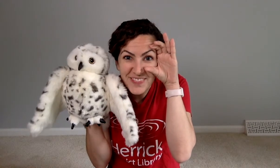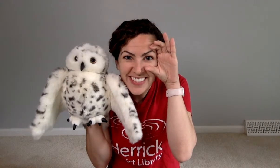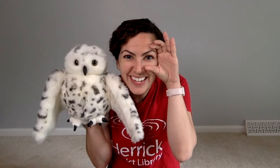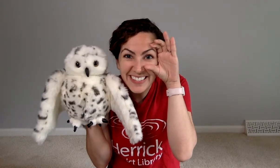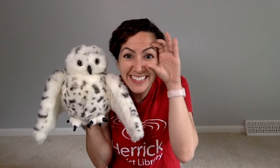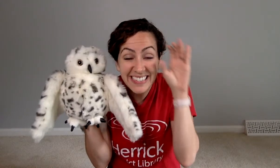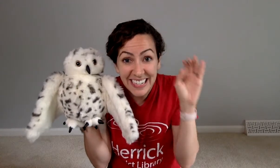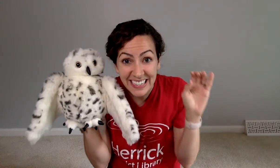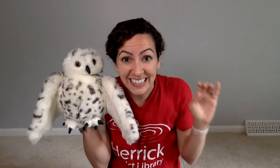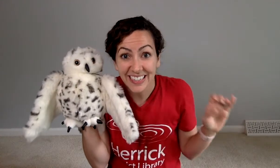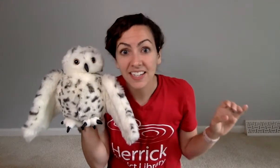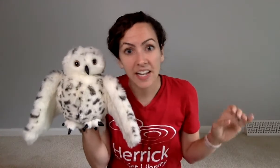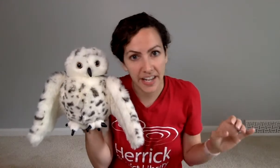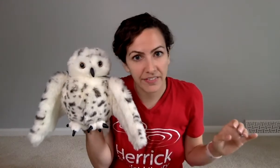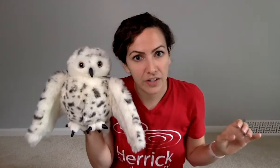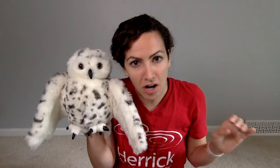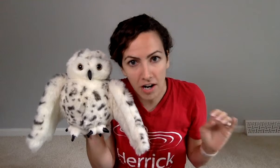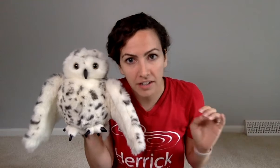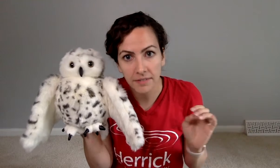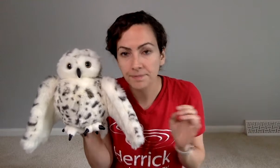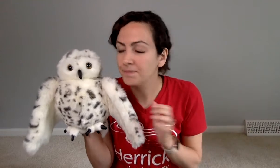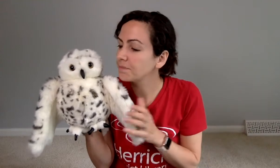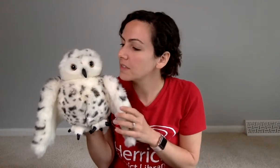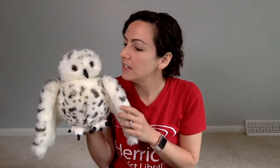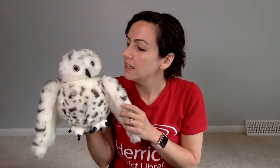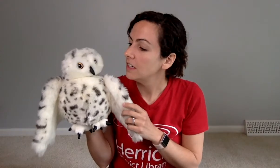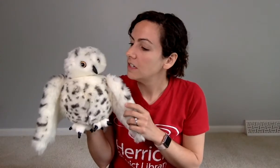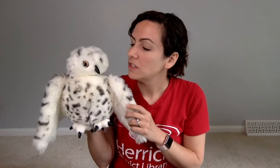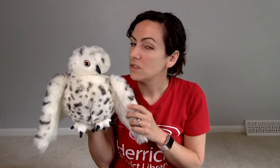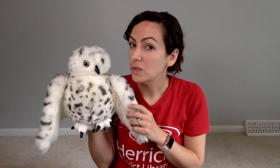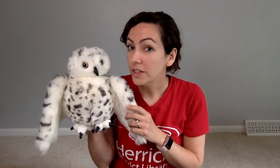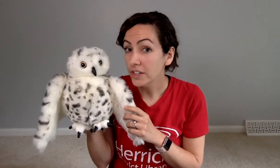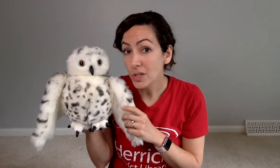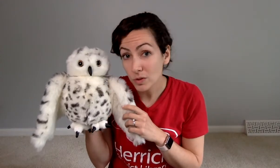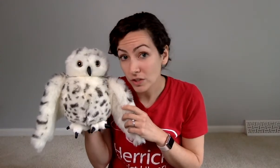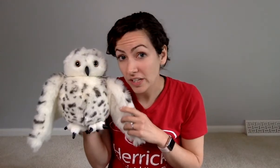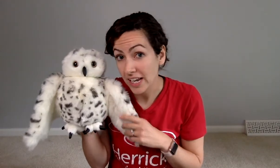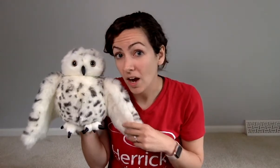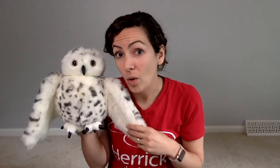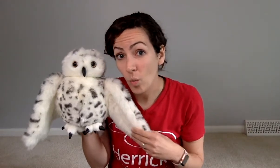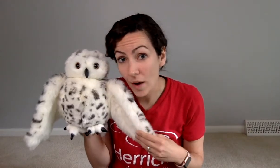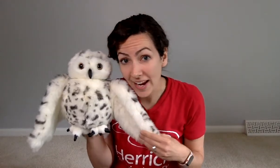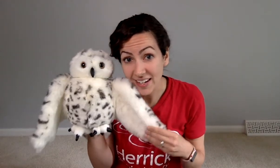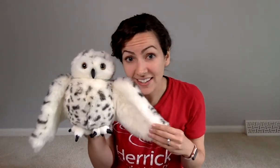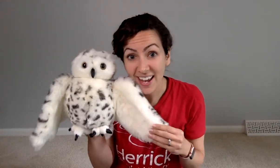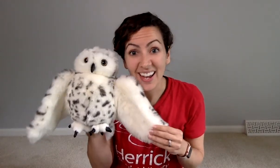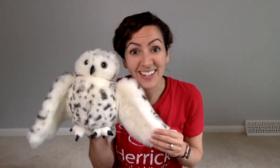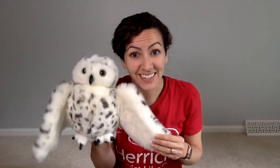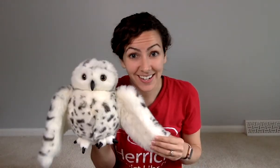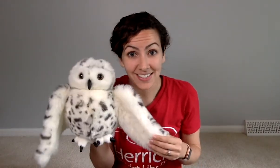to see in the dark. So they're usually awake at